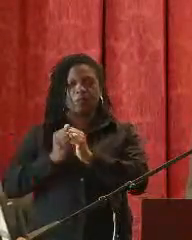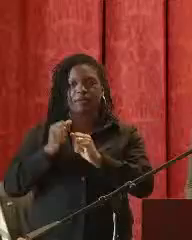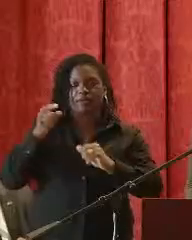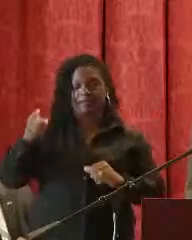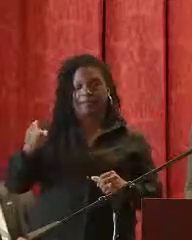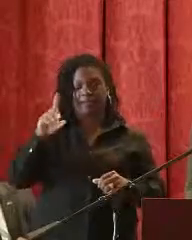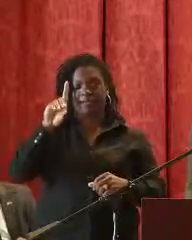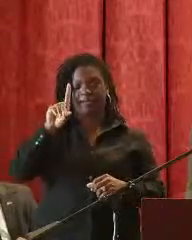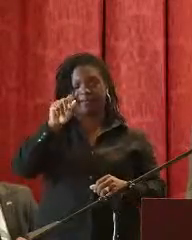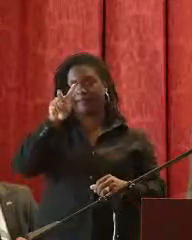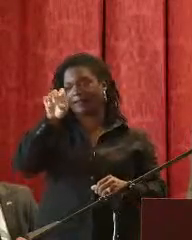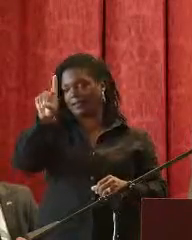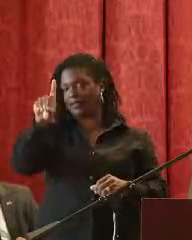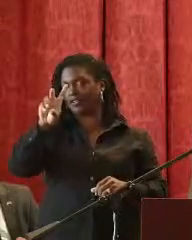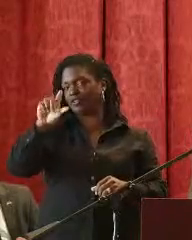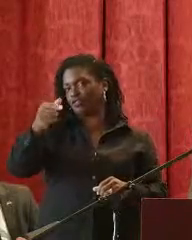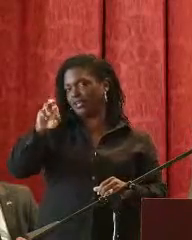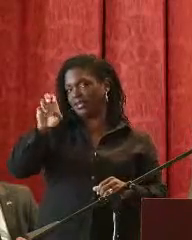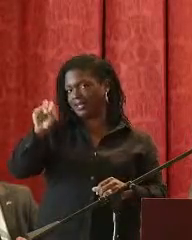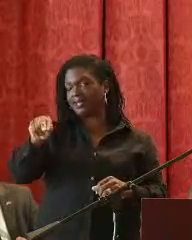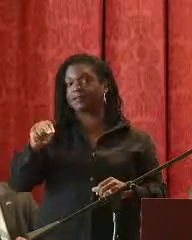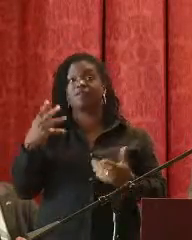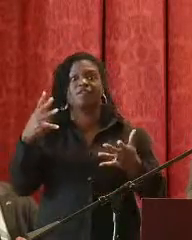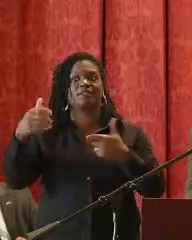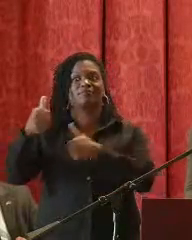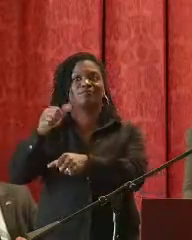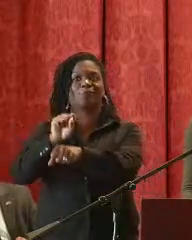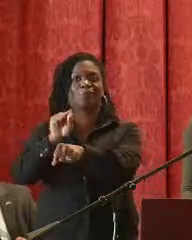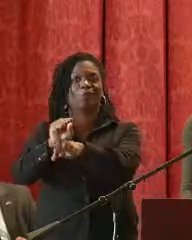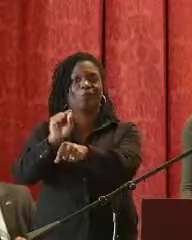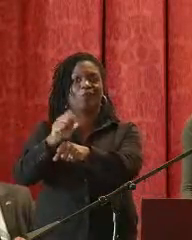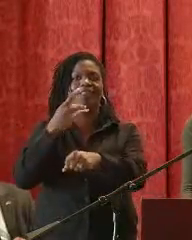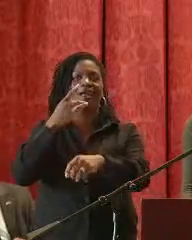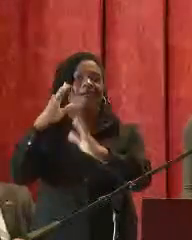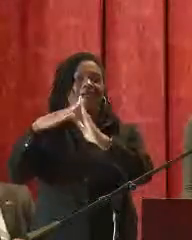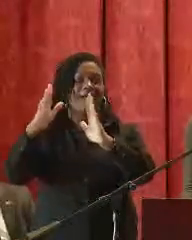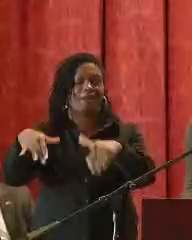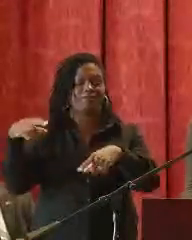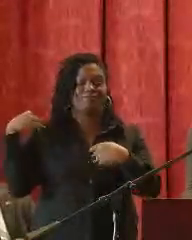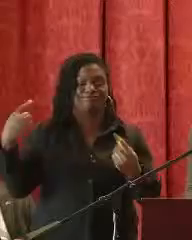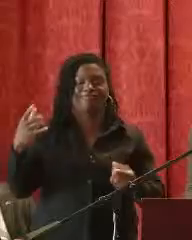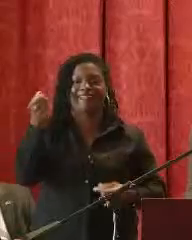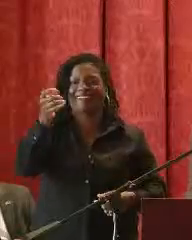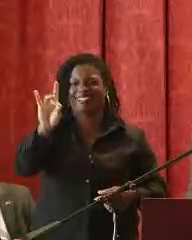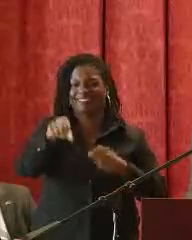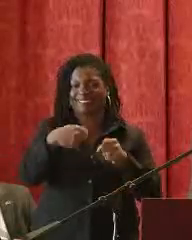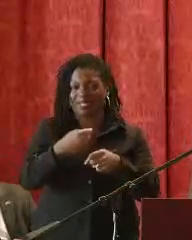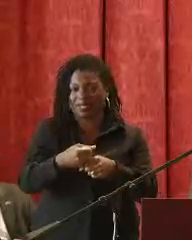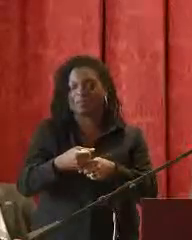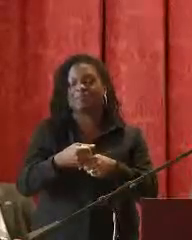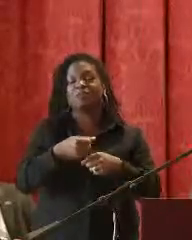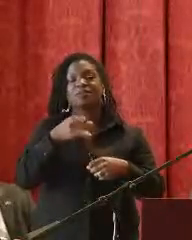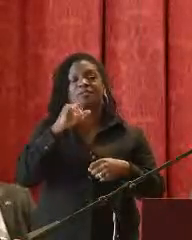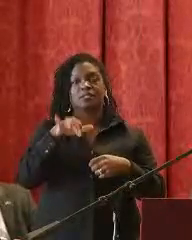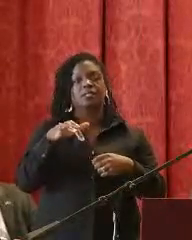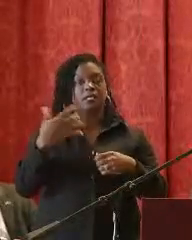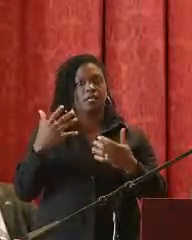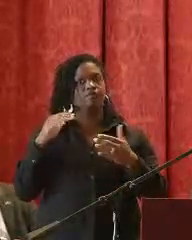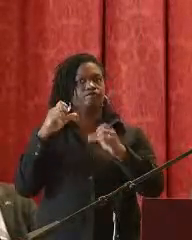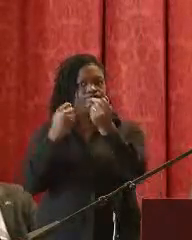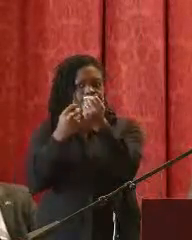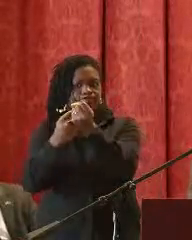with the Lighthouse for more than 18 years, and he continually advocates for positive changes that improves the lives of those